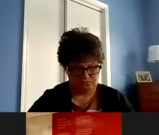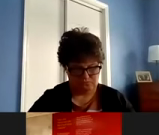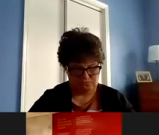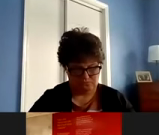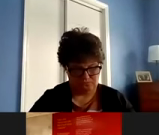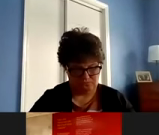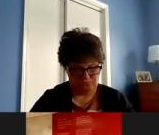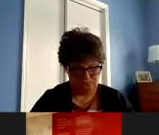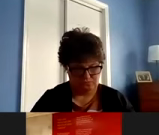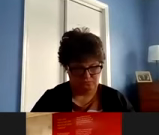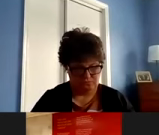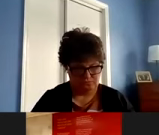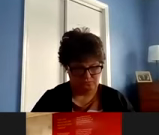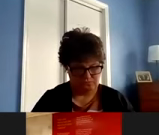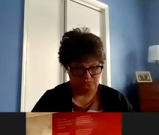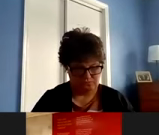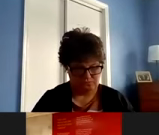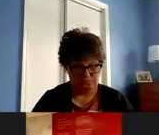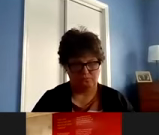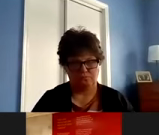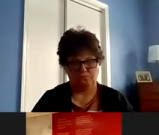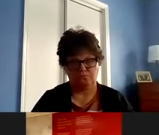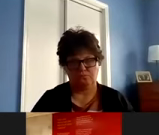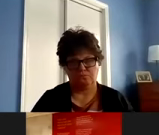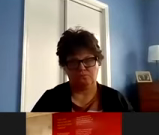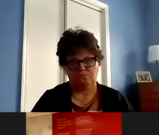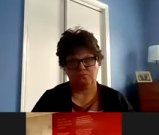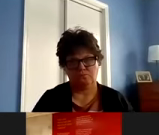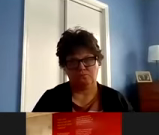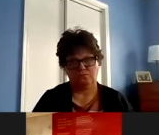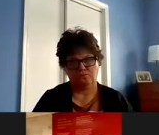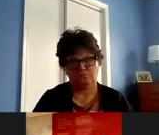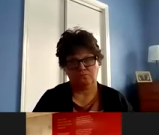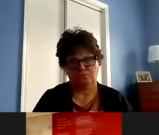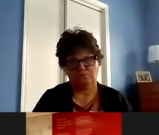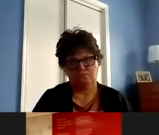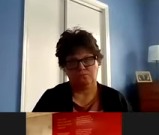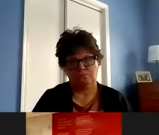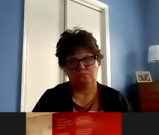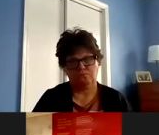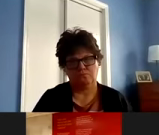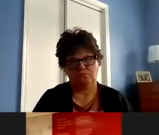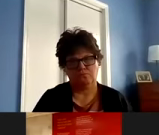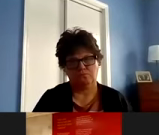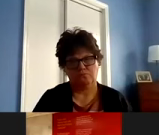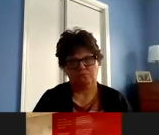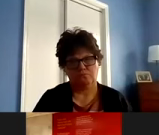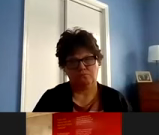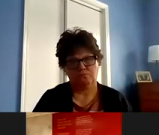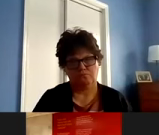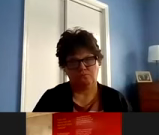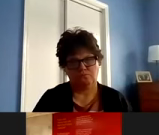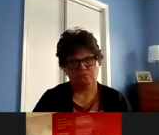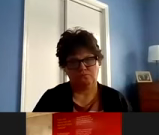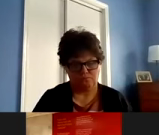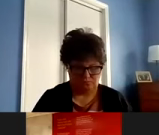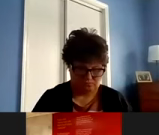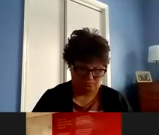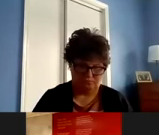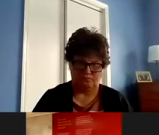lot of water. To paraphrase Joseph Haywood in Covered Waters, now this my autumn I sit